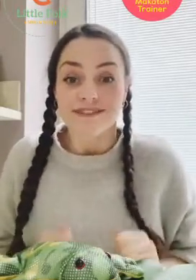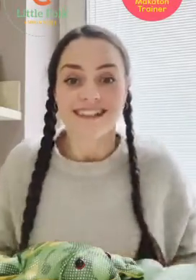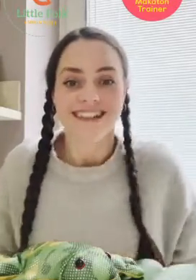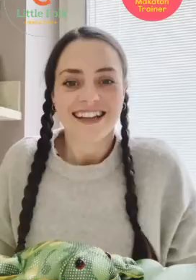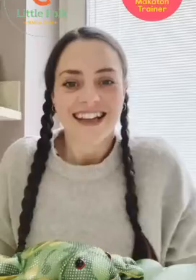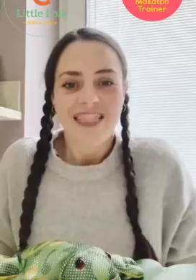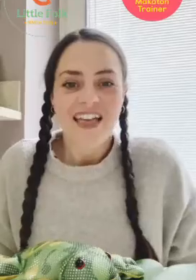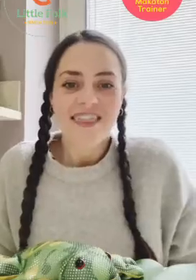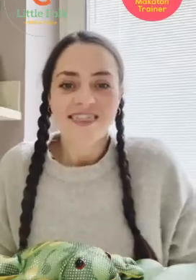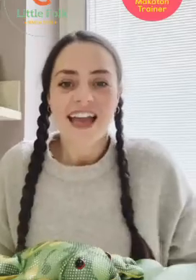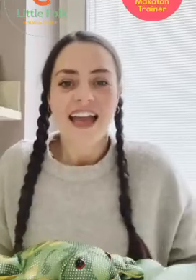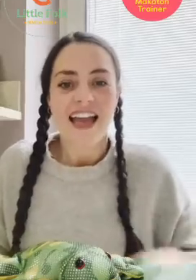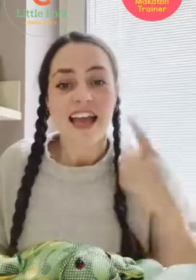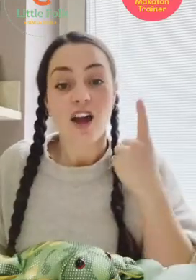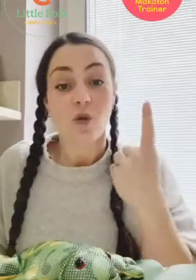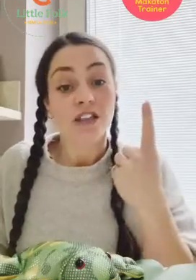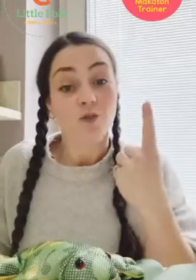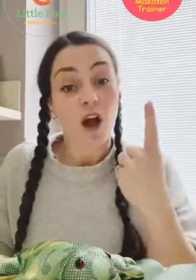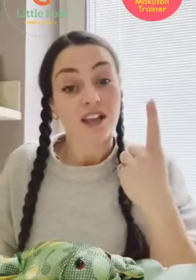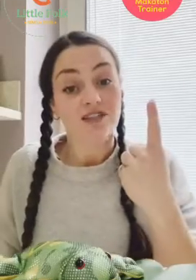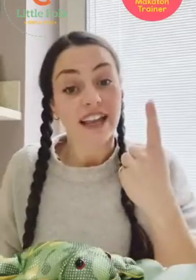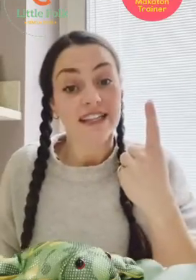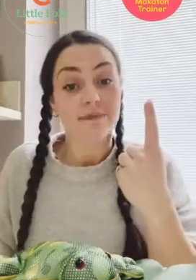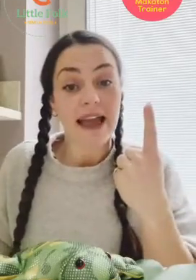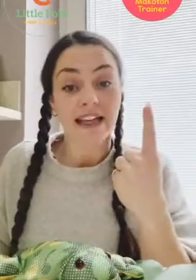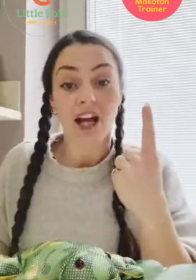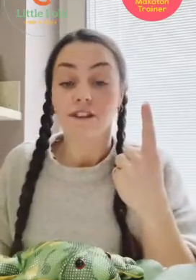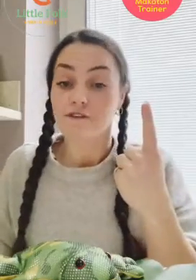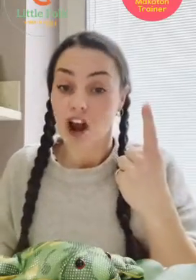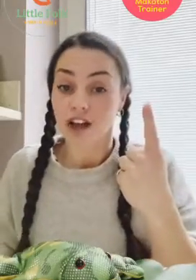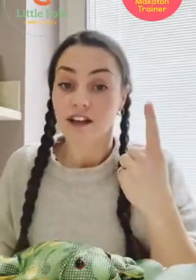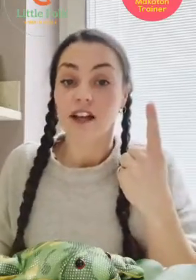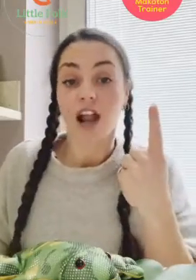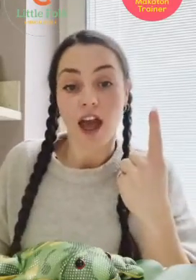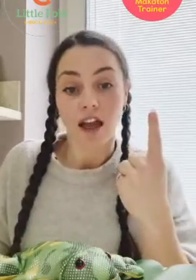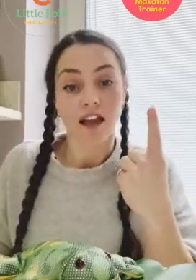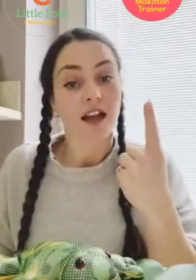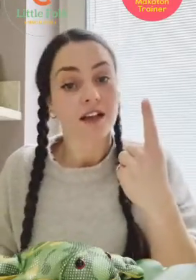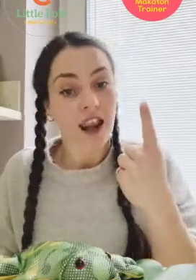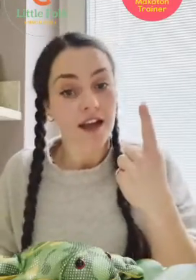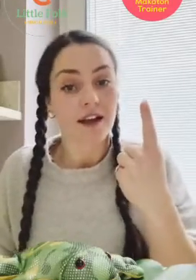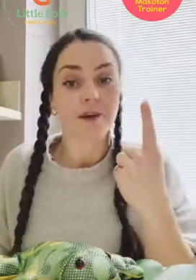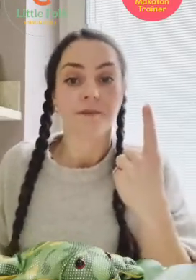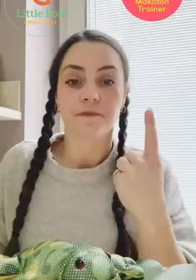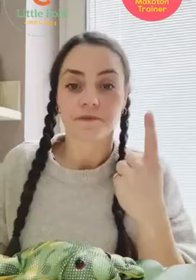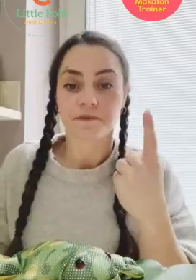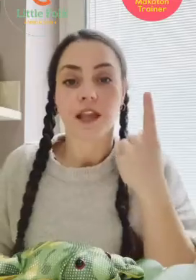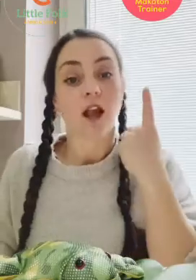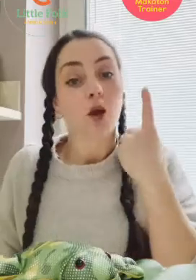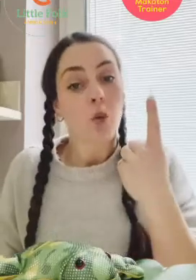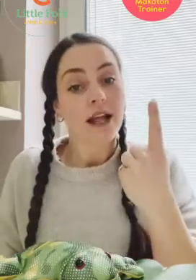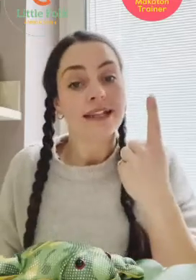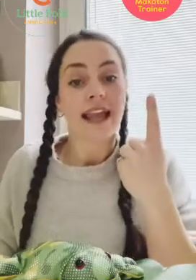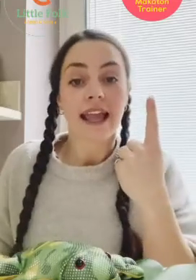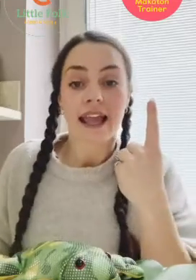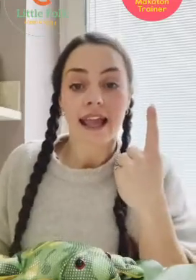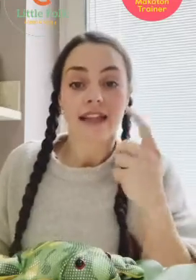cool. Then there was one green speckled frog, glug, glug. One